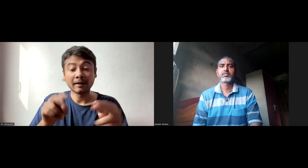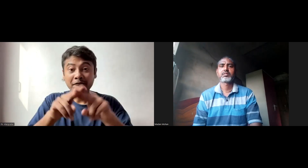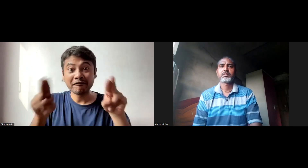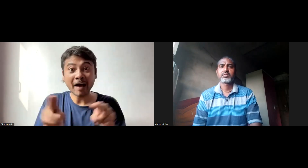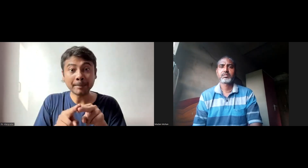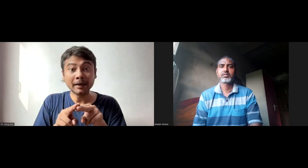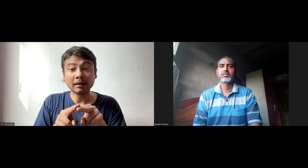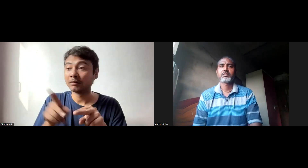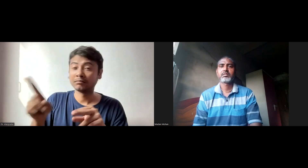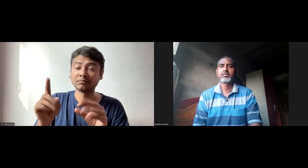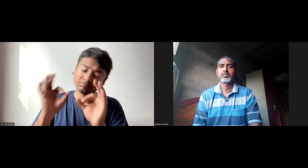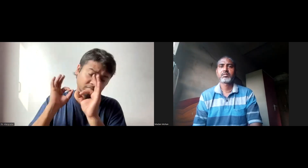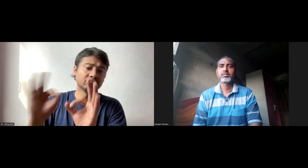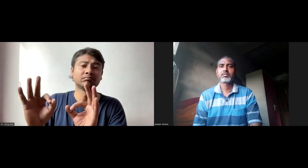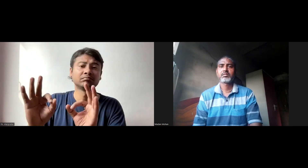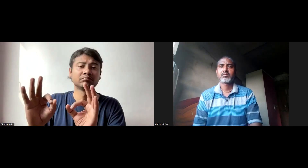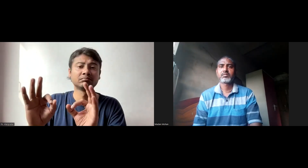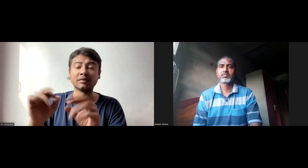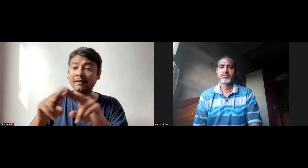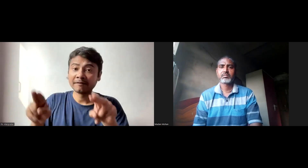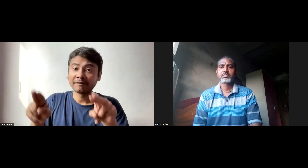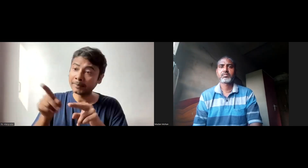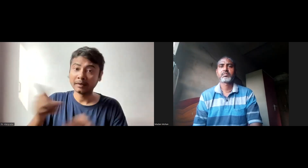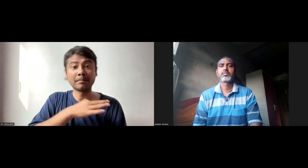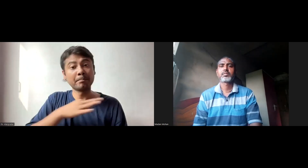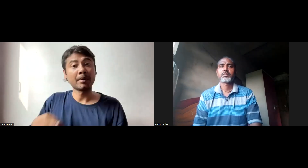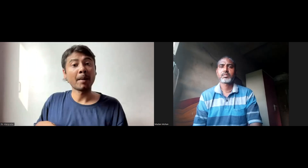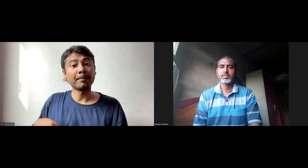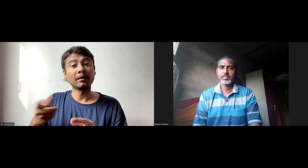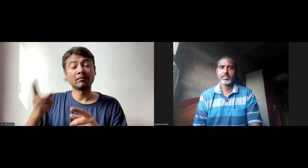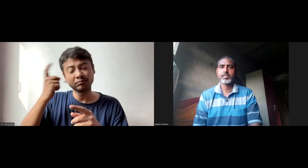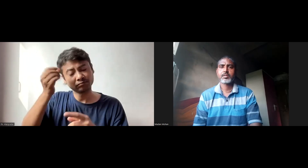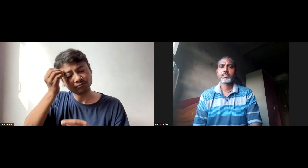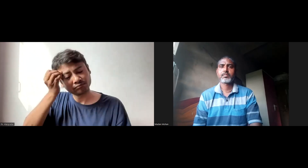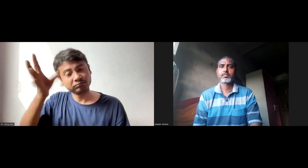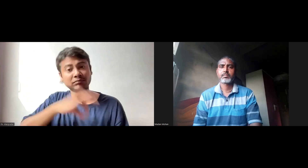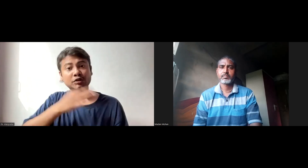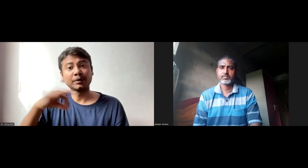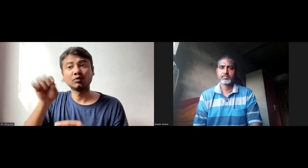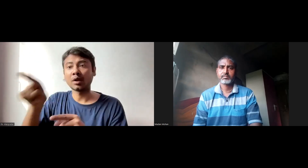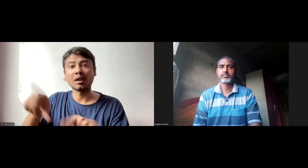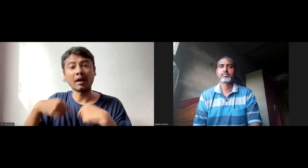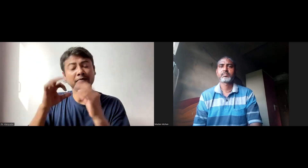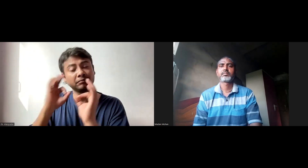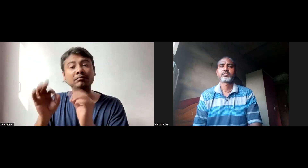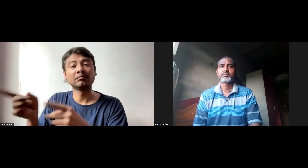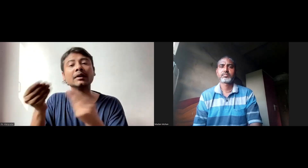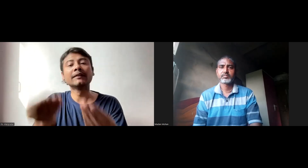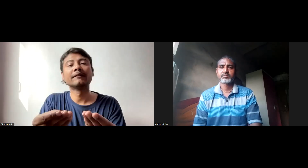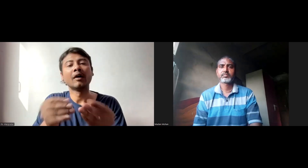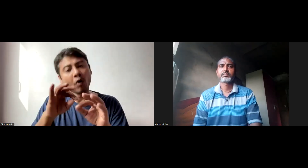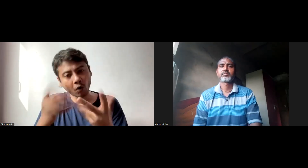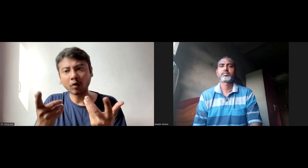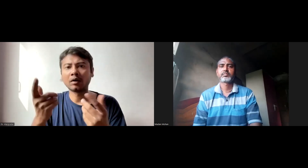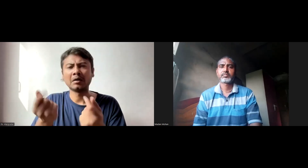family. Two things, so that you can from there again continue your devotional service. So Krishna gives